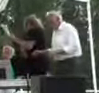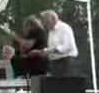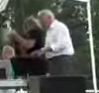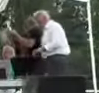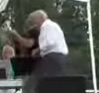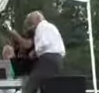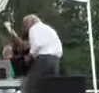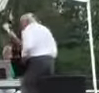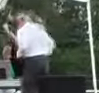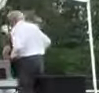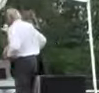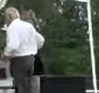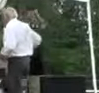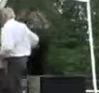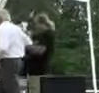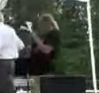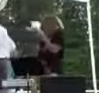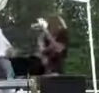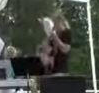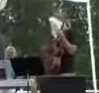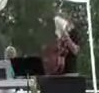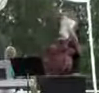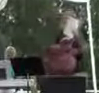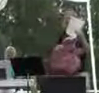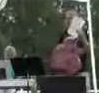Good morning. How are you? Good morning.